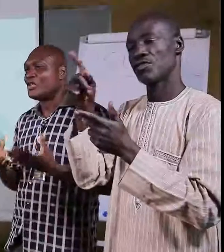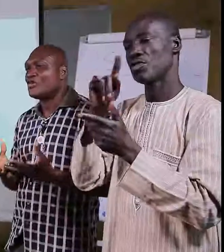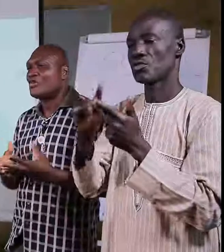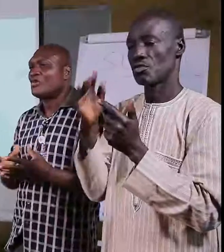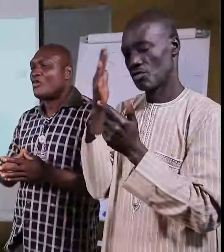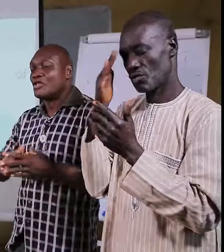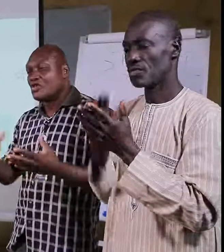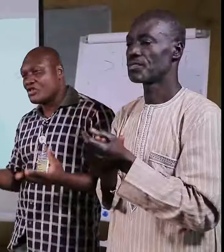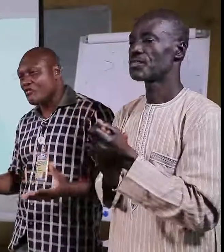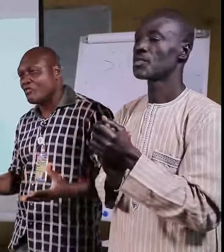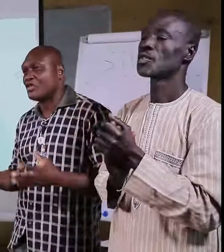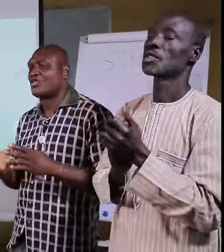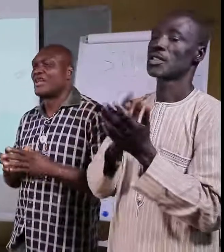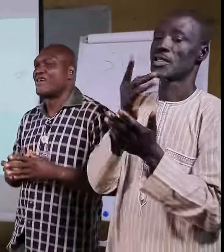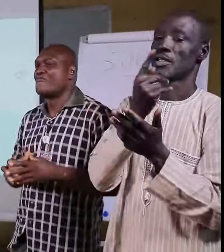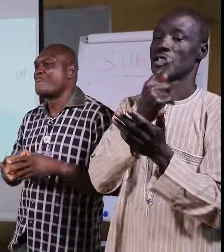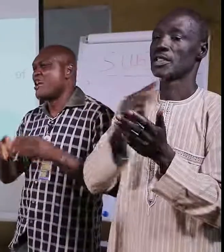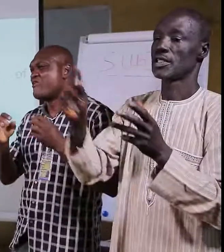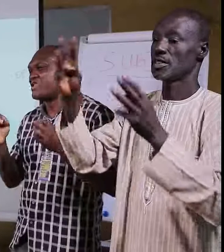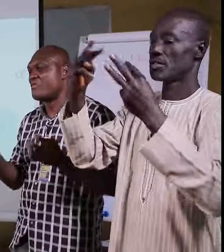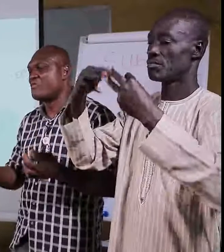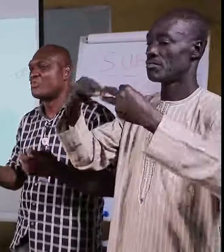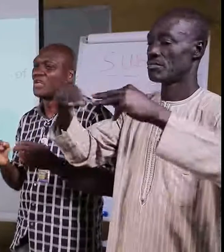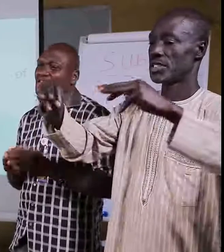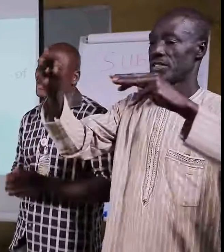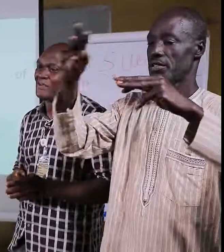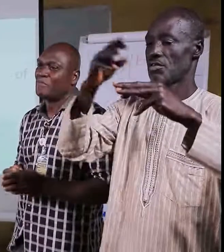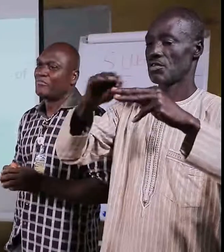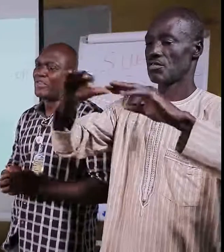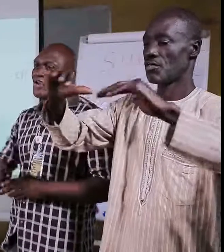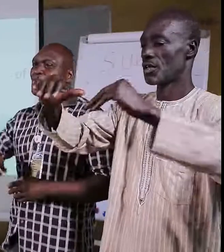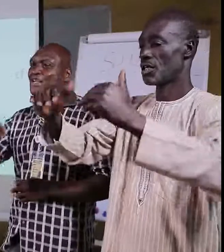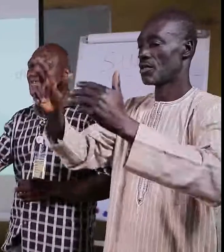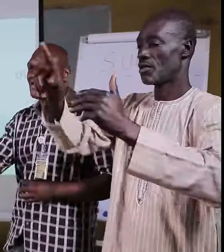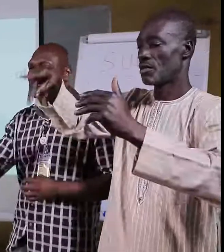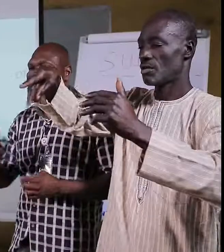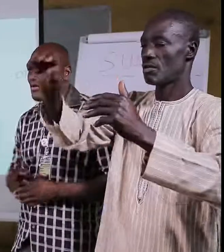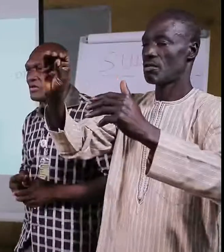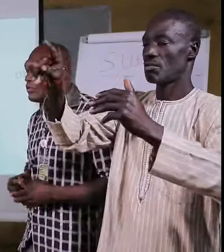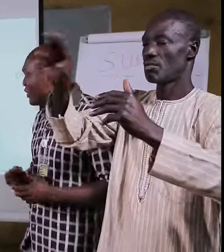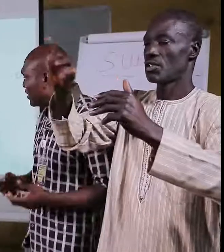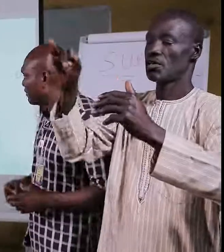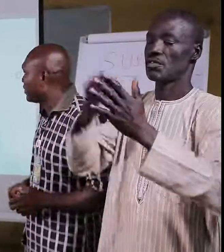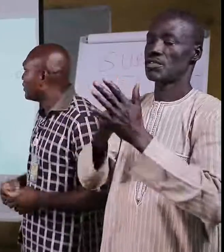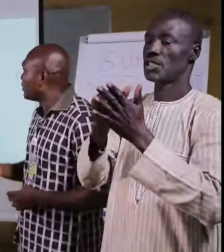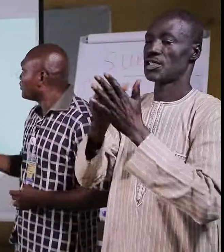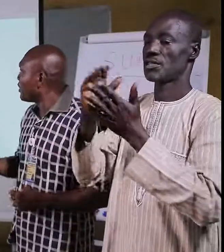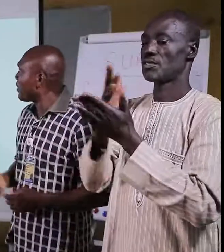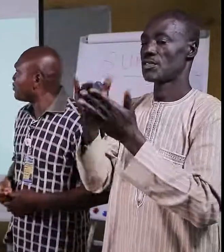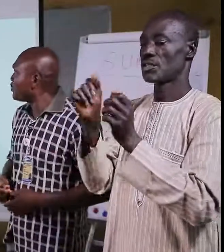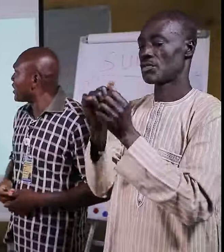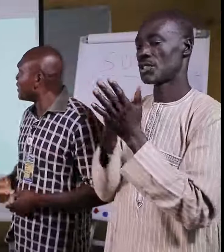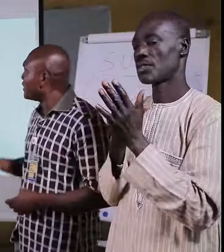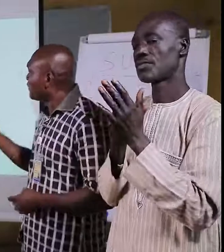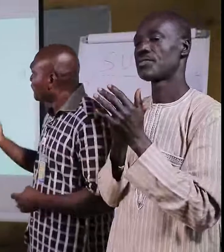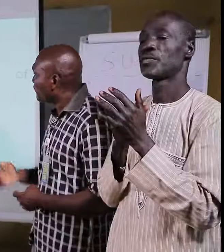of population or the theories of population are very simple to understand, that you can even sing song with them. Today, we are